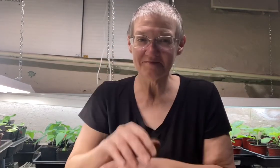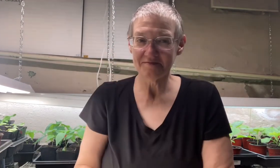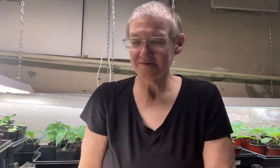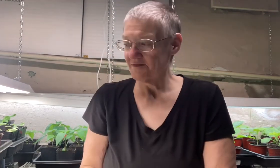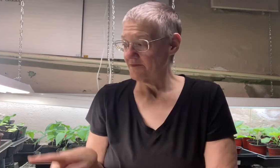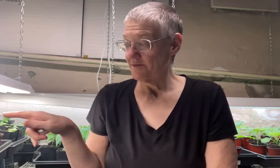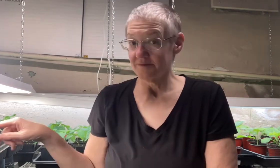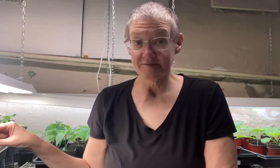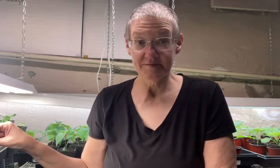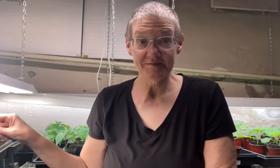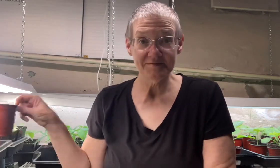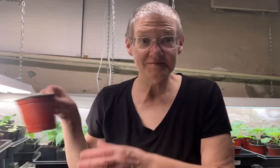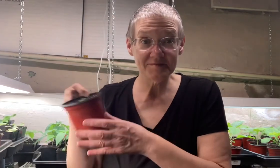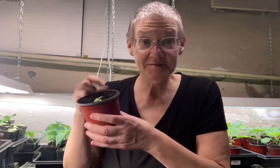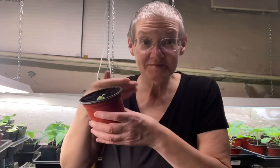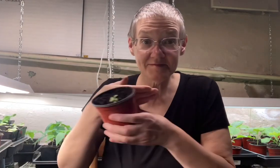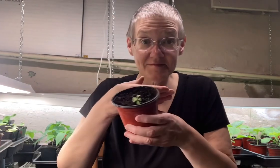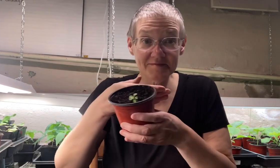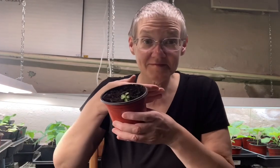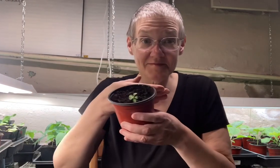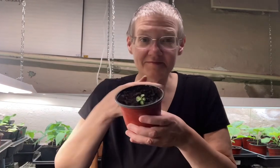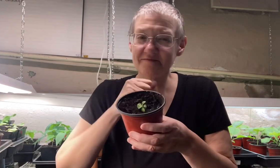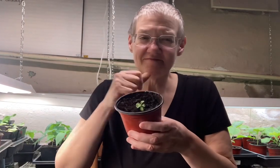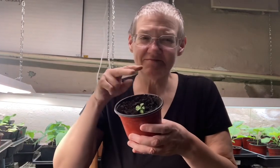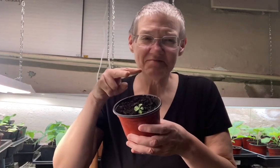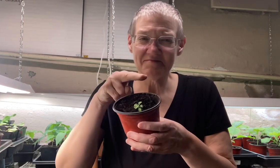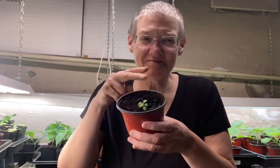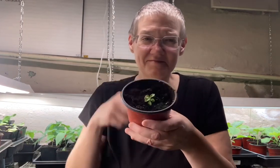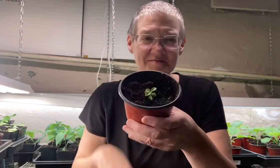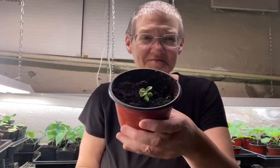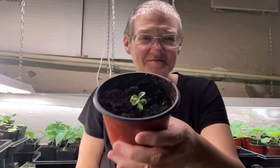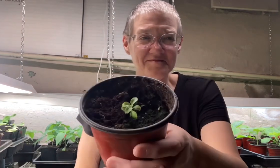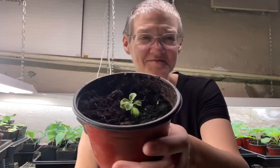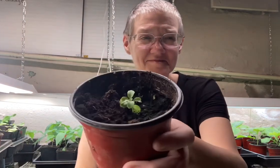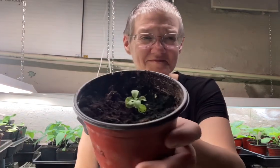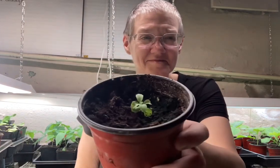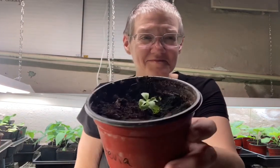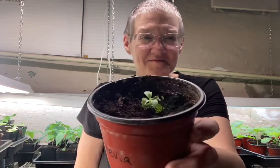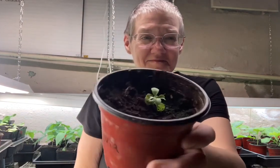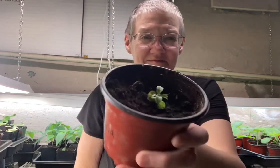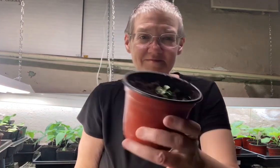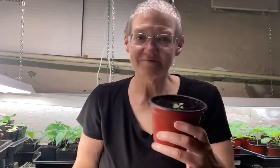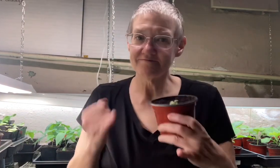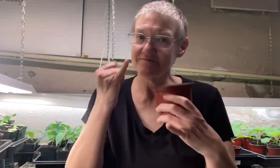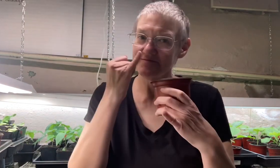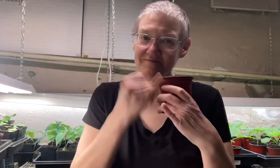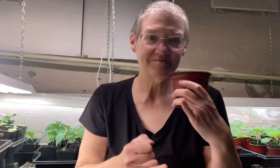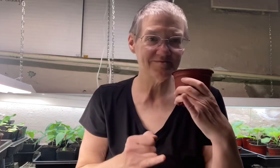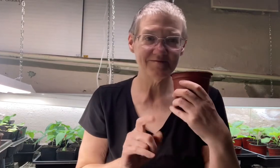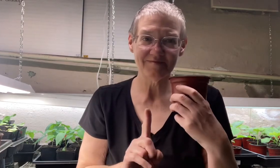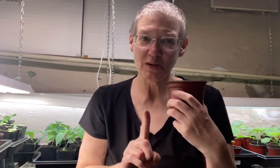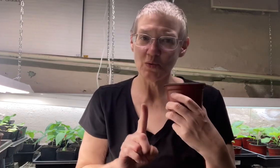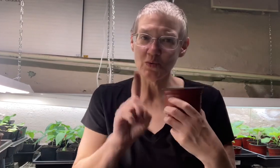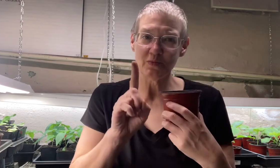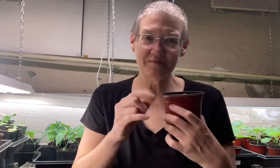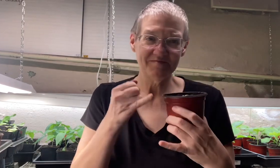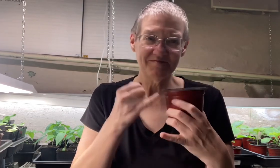that's the beginning of May. Now this baby one, I'm not going to pinch this one back today. It was